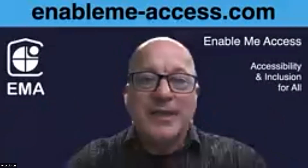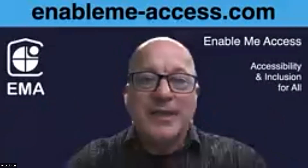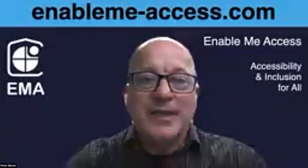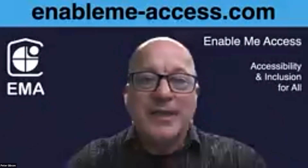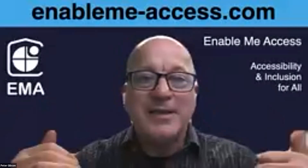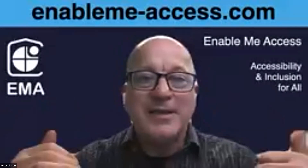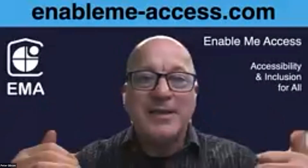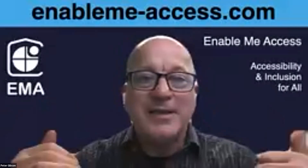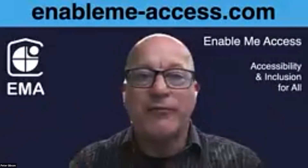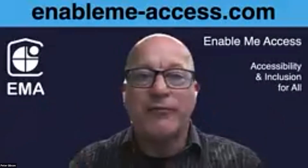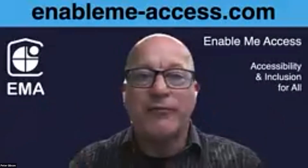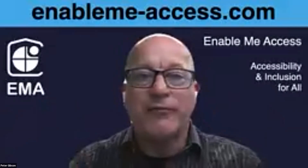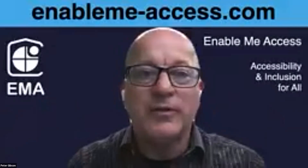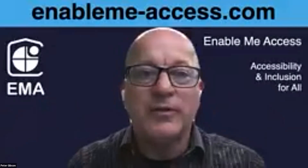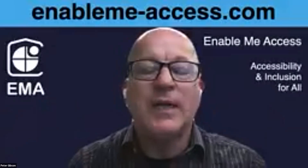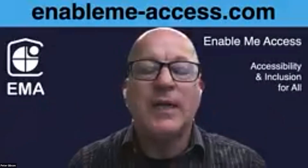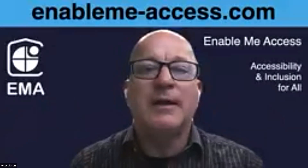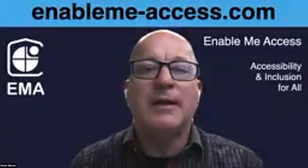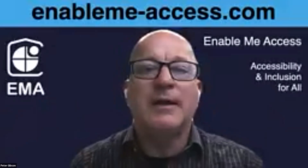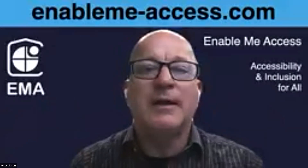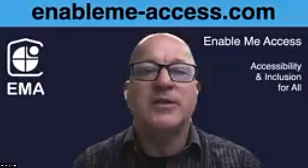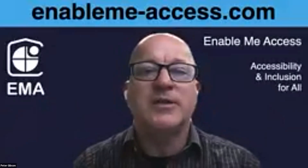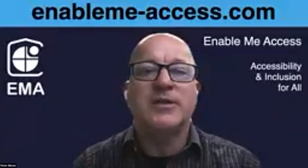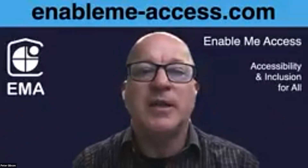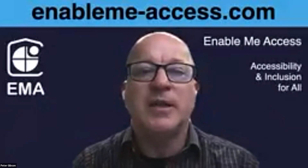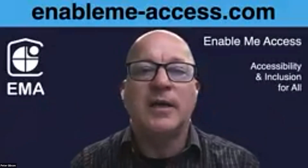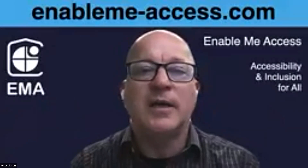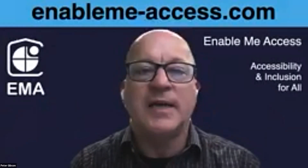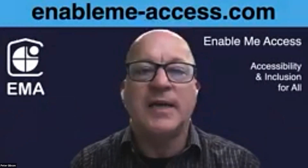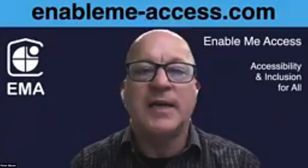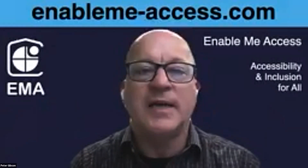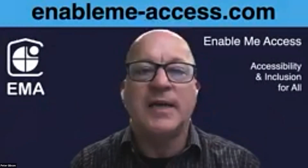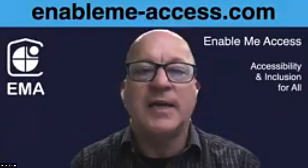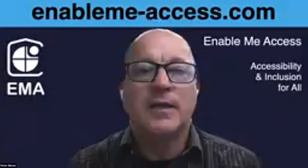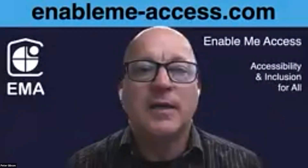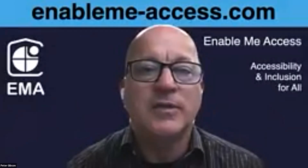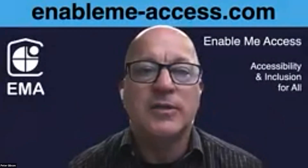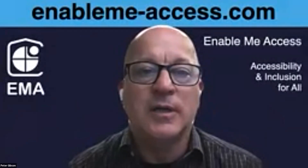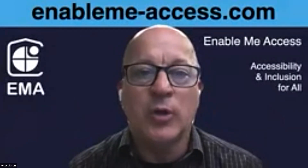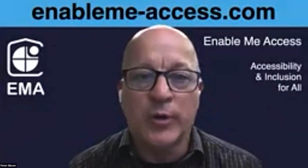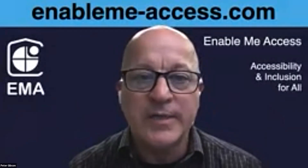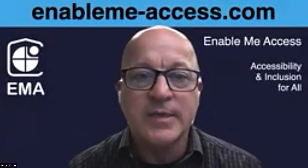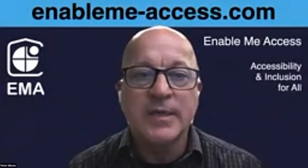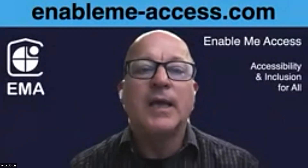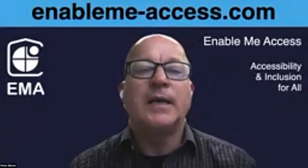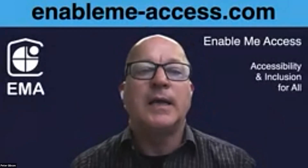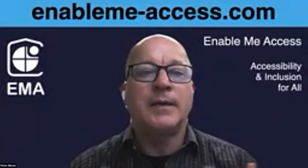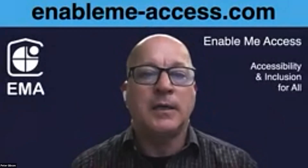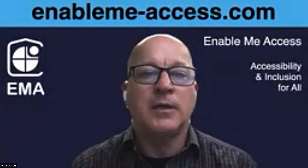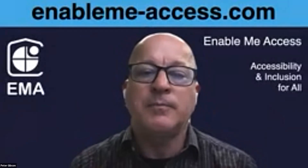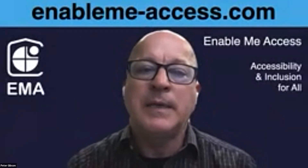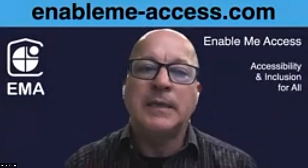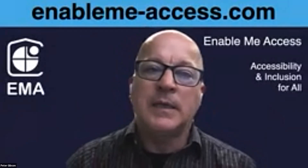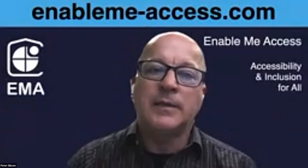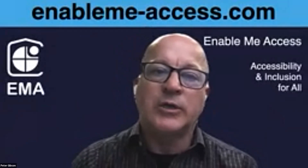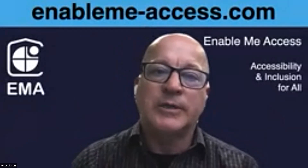crowdsourcing. Opinions, not very useful. Opinions are generally 99% just a noise. And